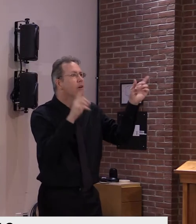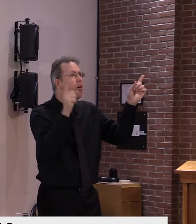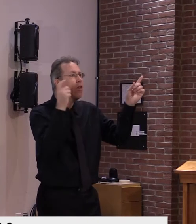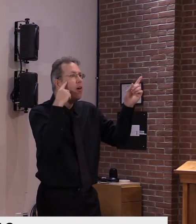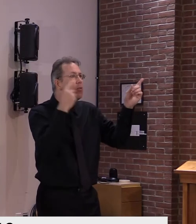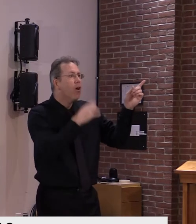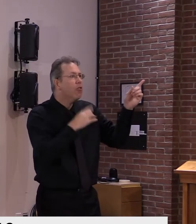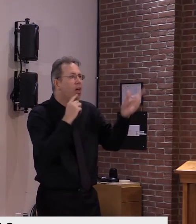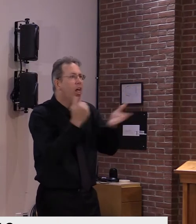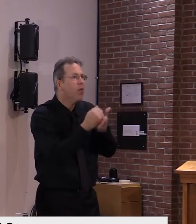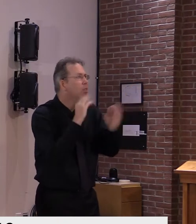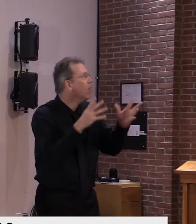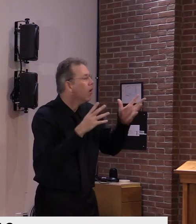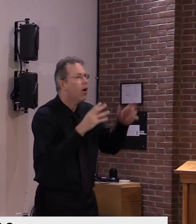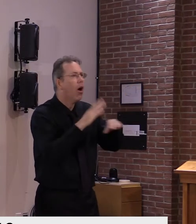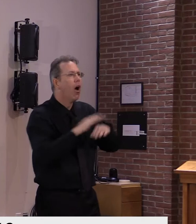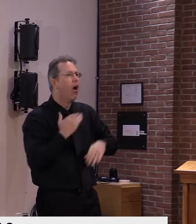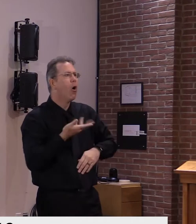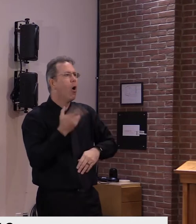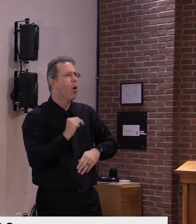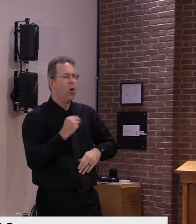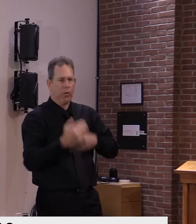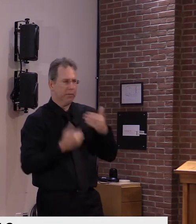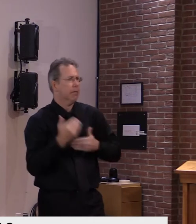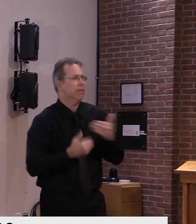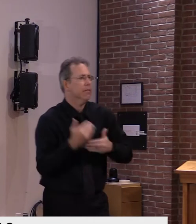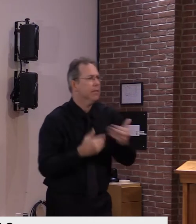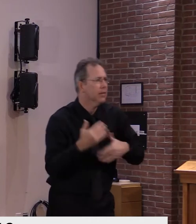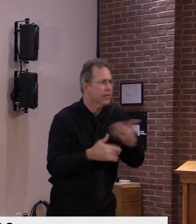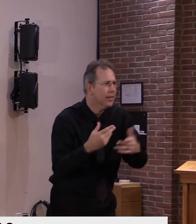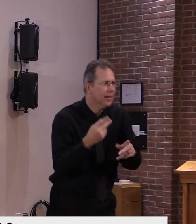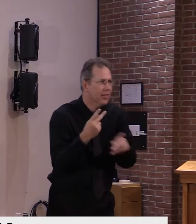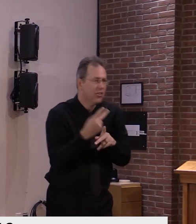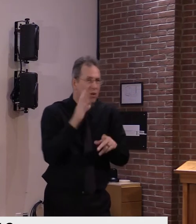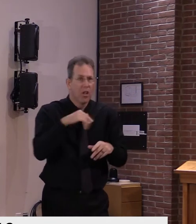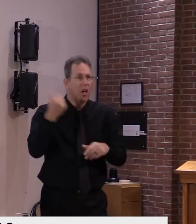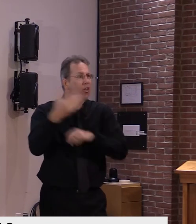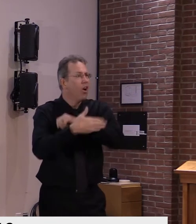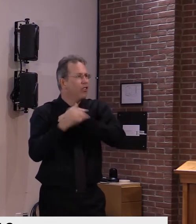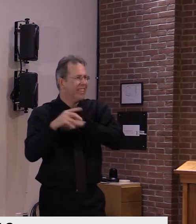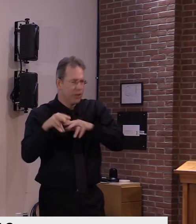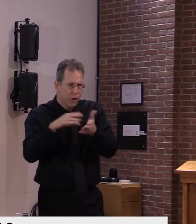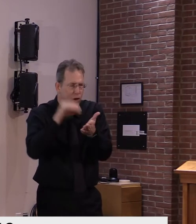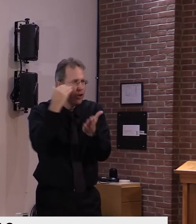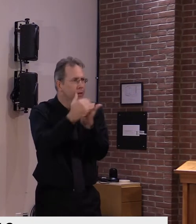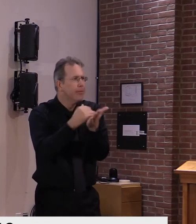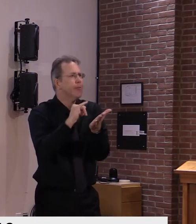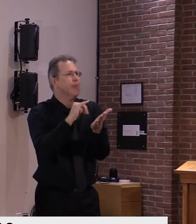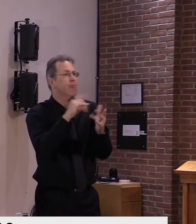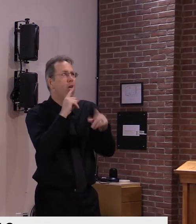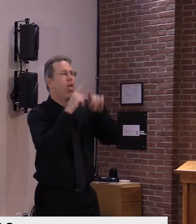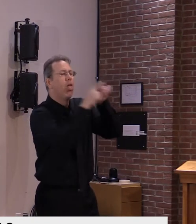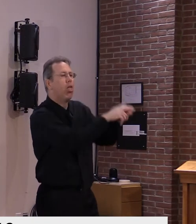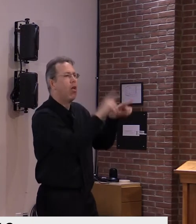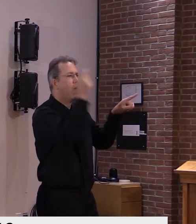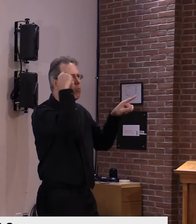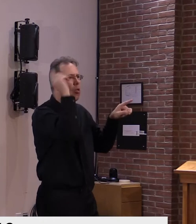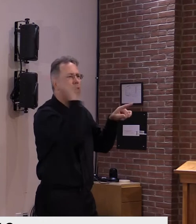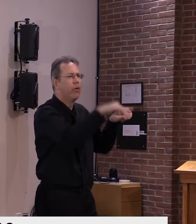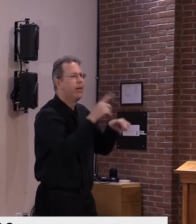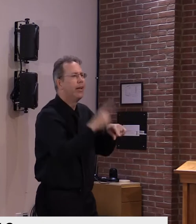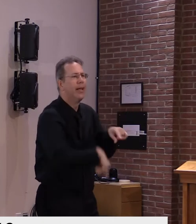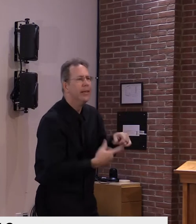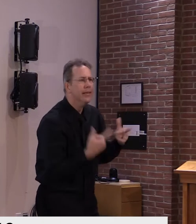So I think the country needs to learn this lesson, because a state like Vermont, like every other state in the